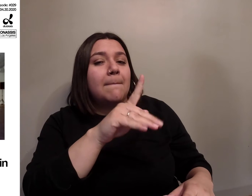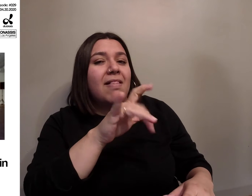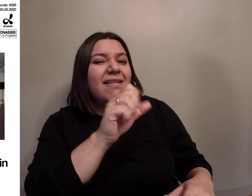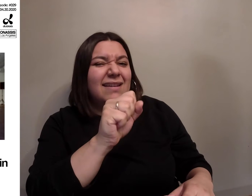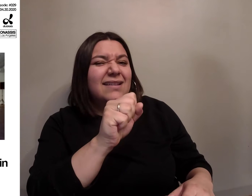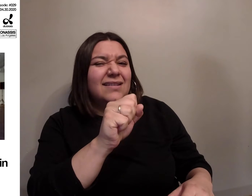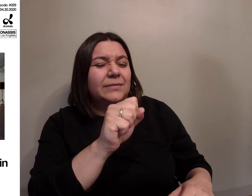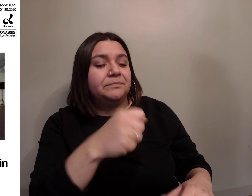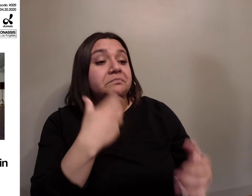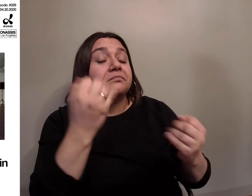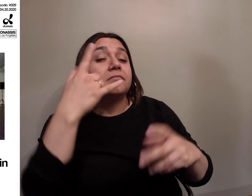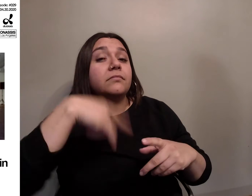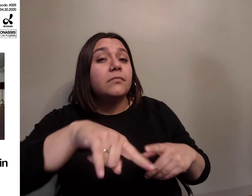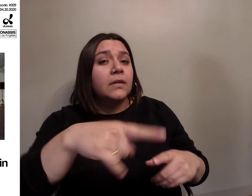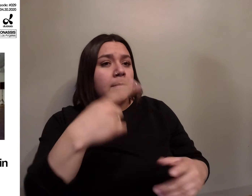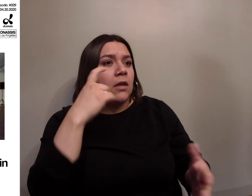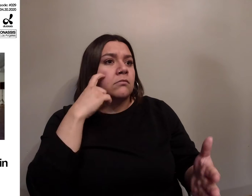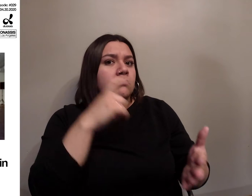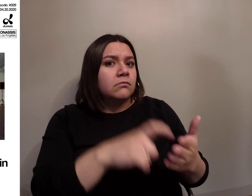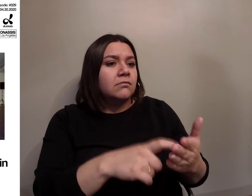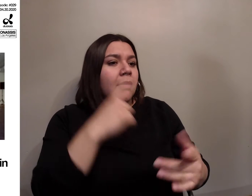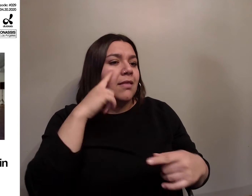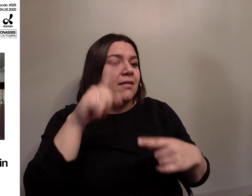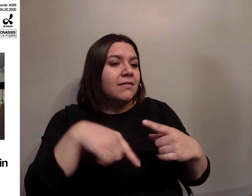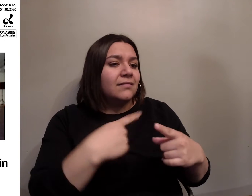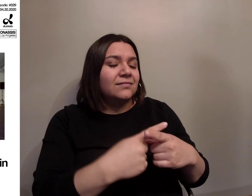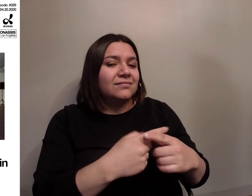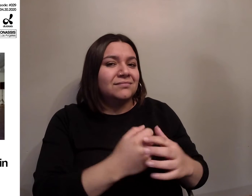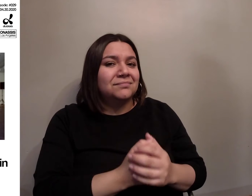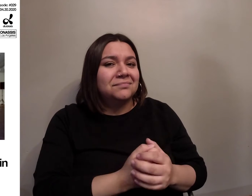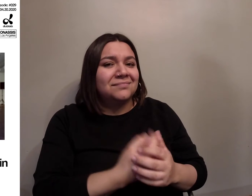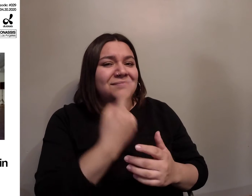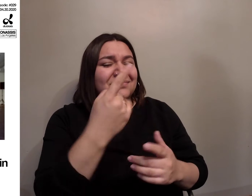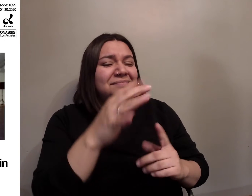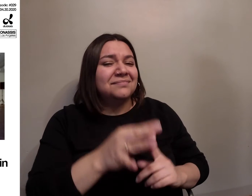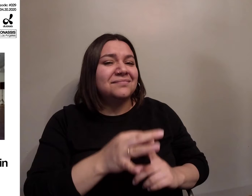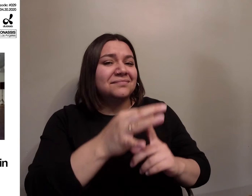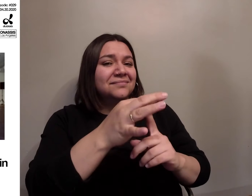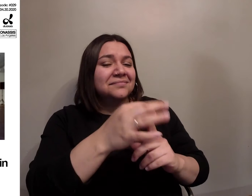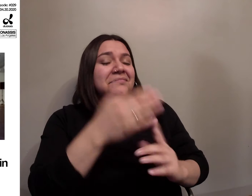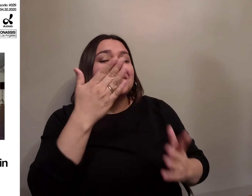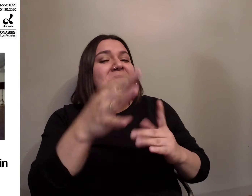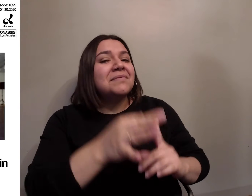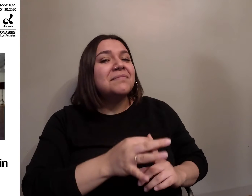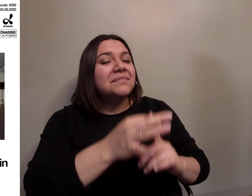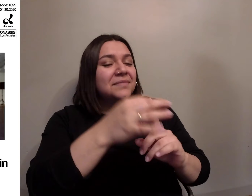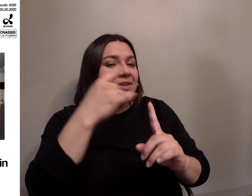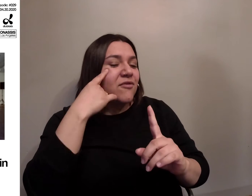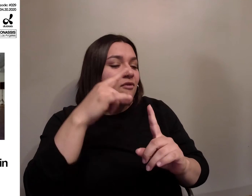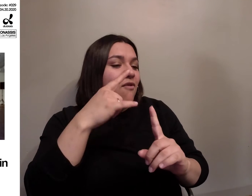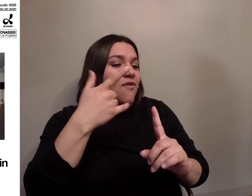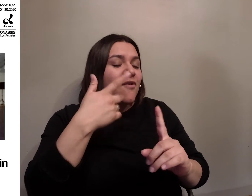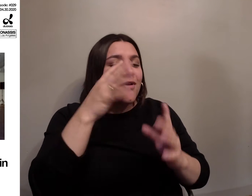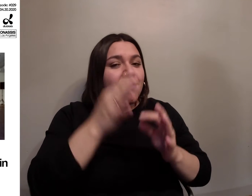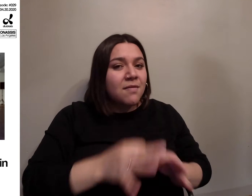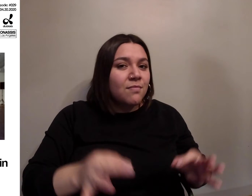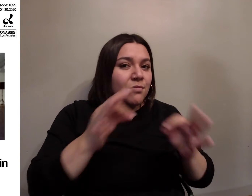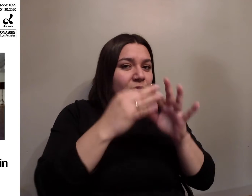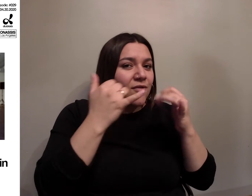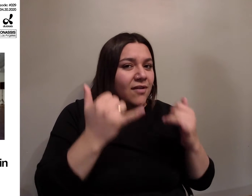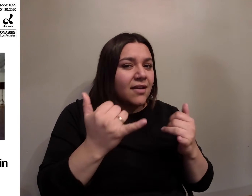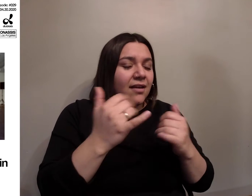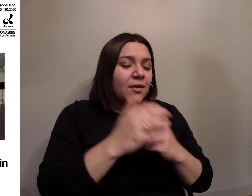assemblies, and many of them caught my eye, but maybe one in particular, and maybe it's particularly poignant at